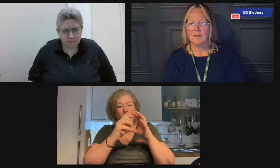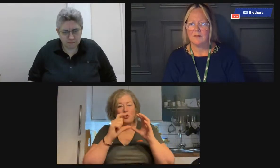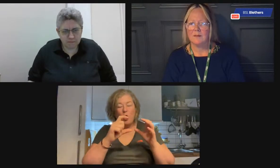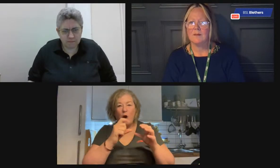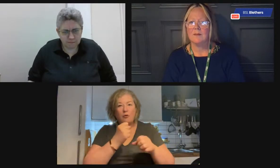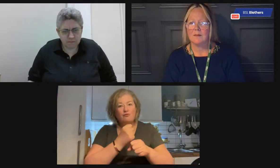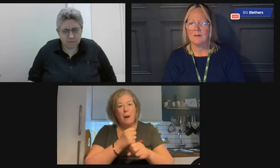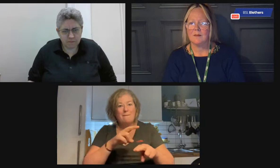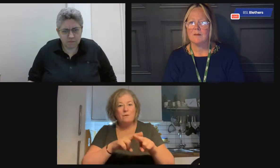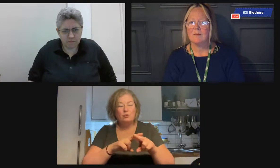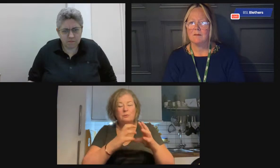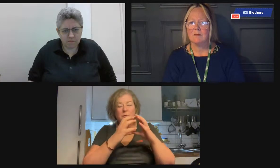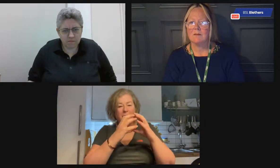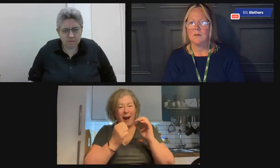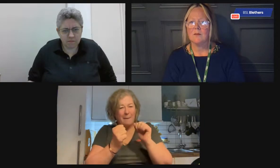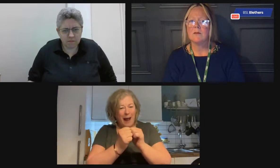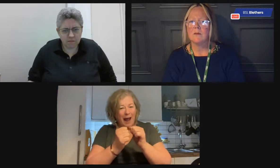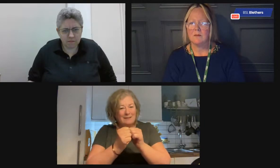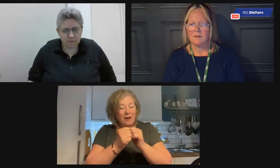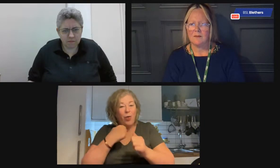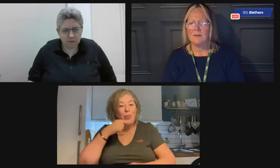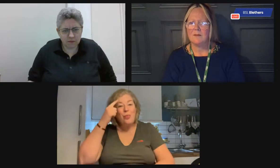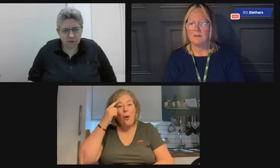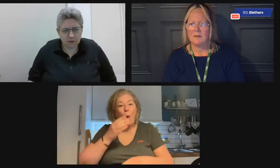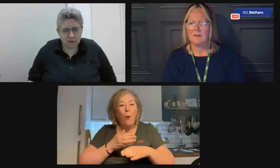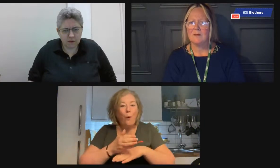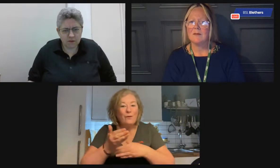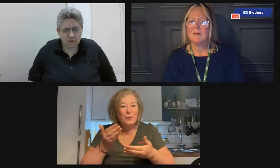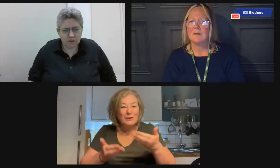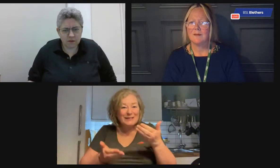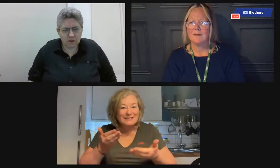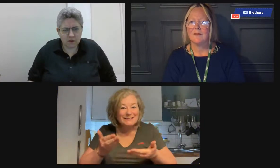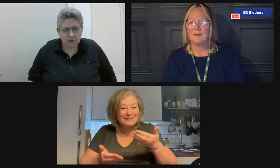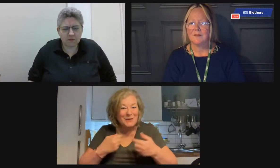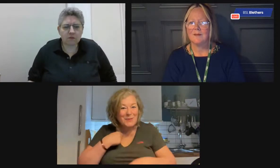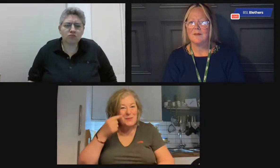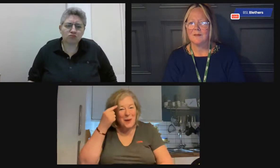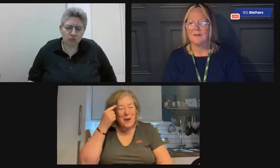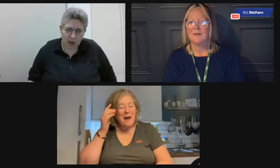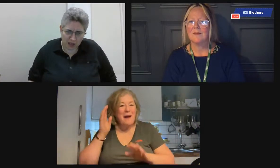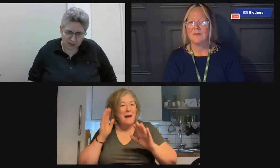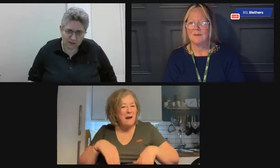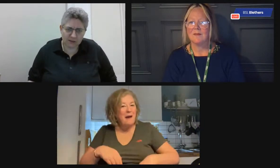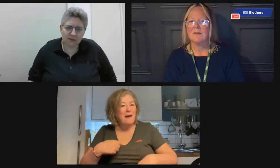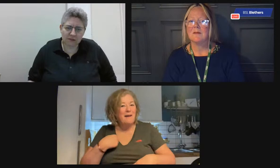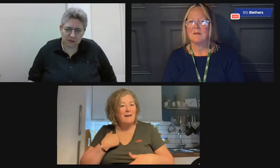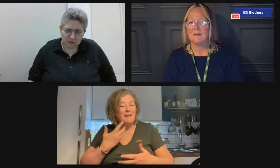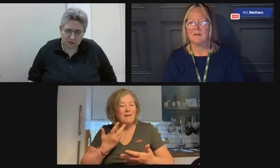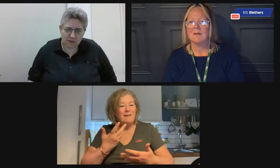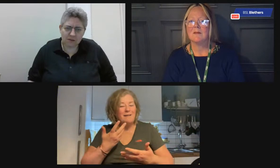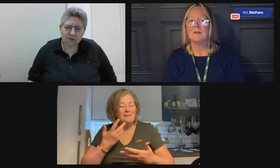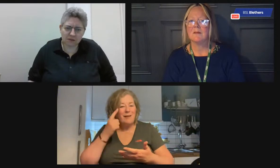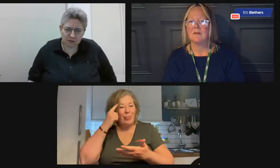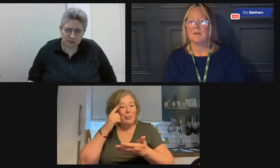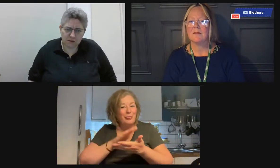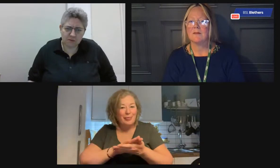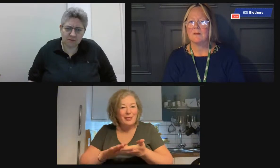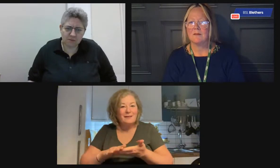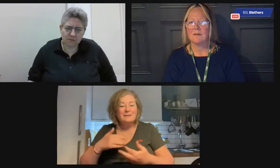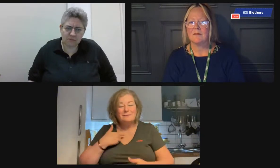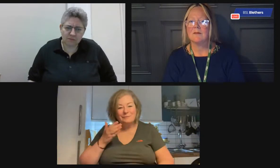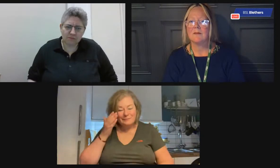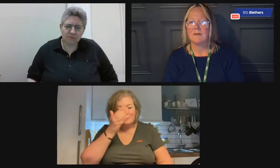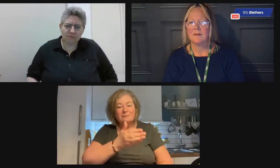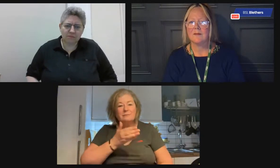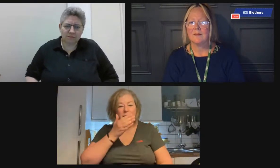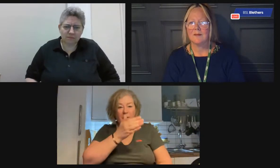lump underneath my sort of oaksters. It was the size of a grapefruit. I mean, you just think of the wee thing. Anyway, I